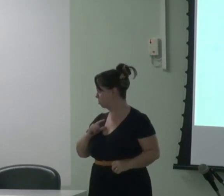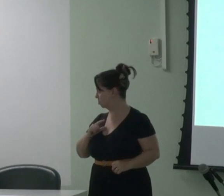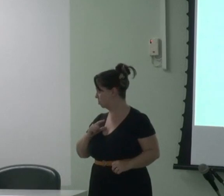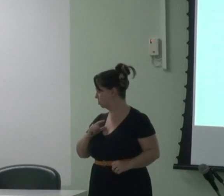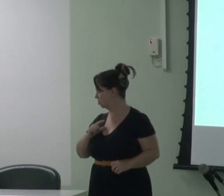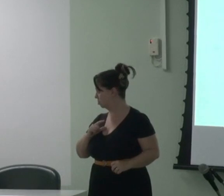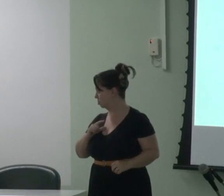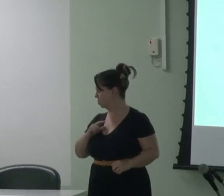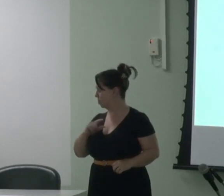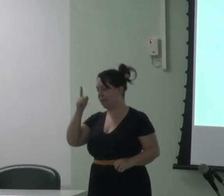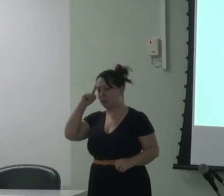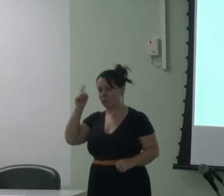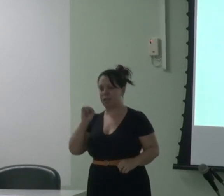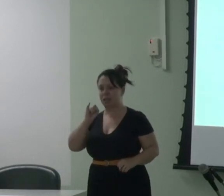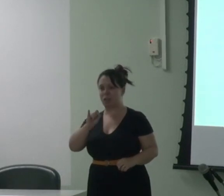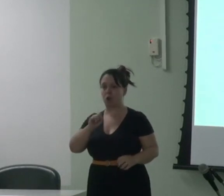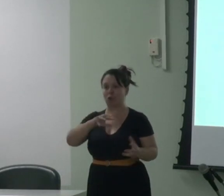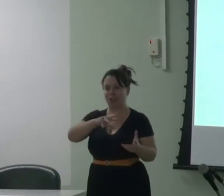enhanced dependencies, but